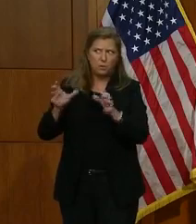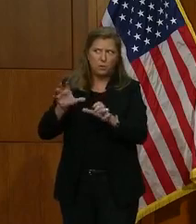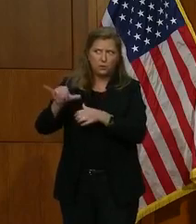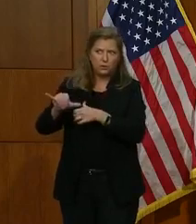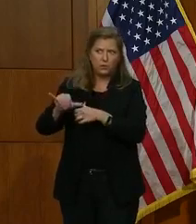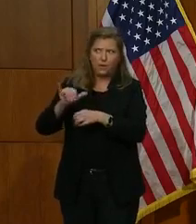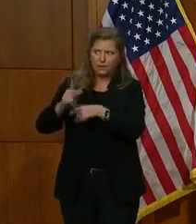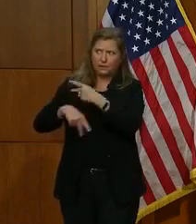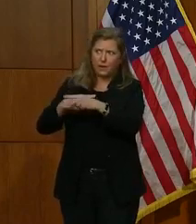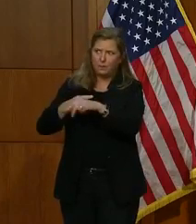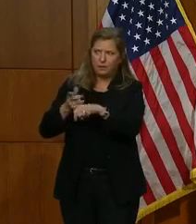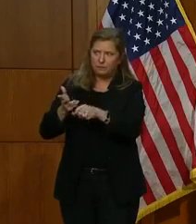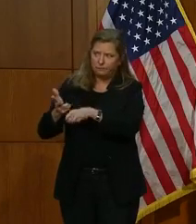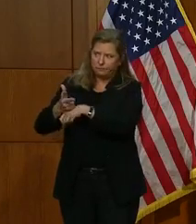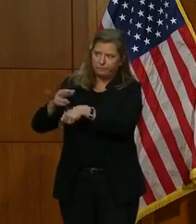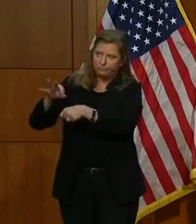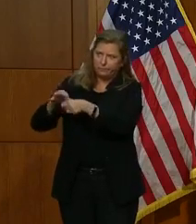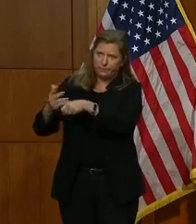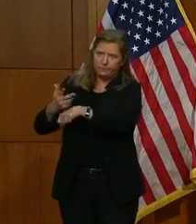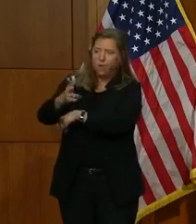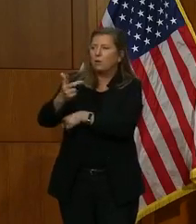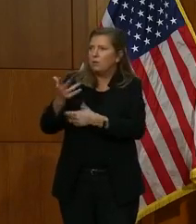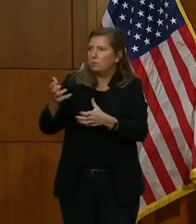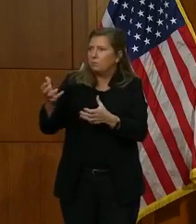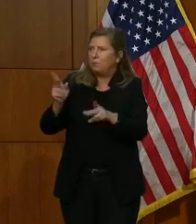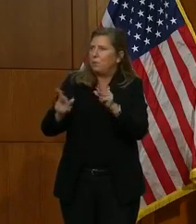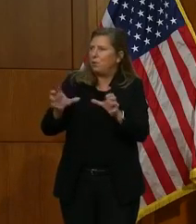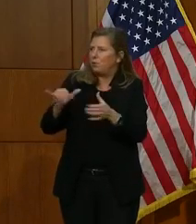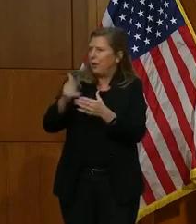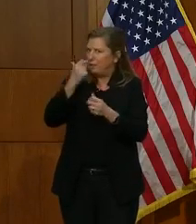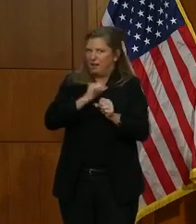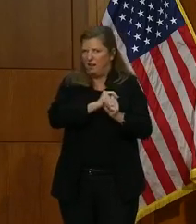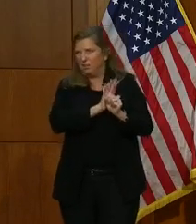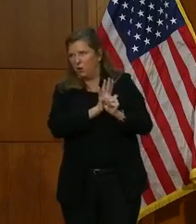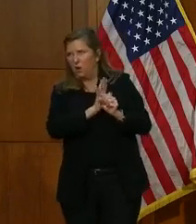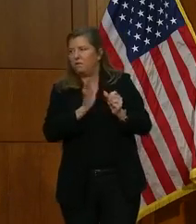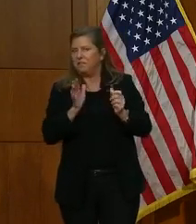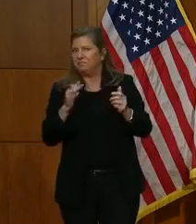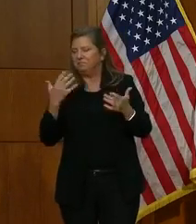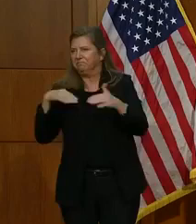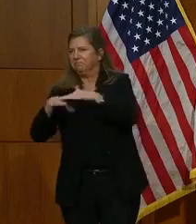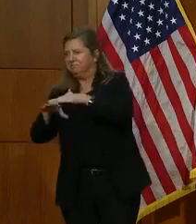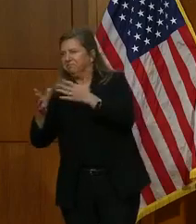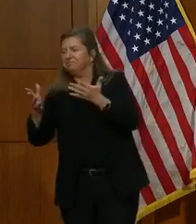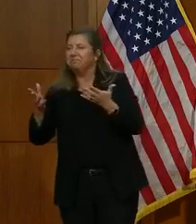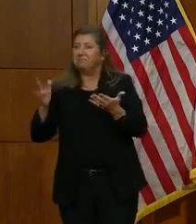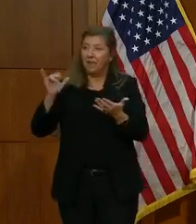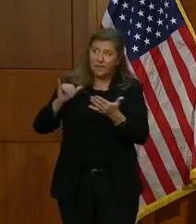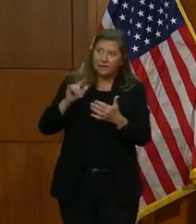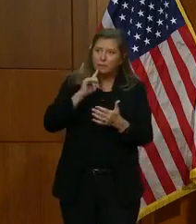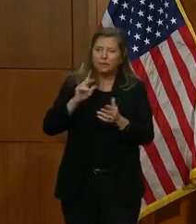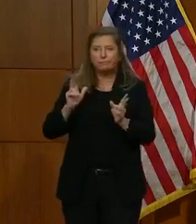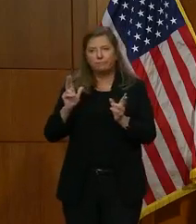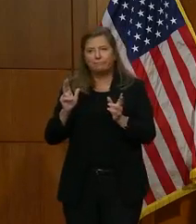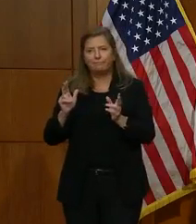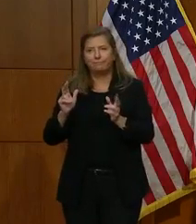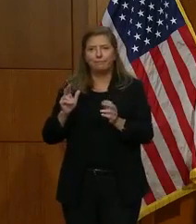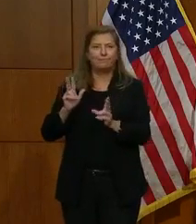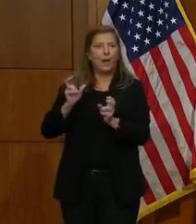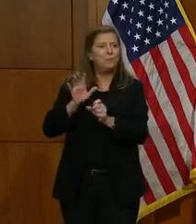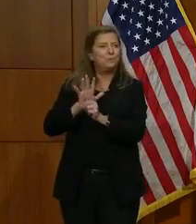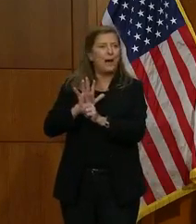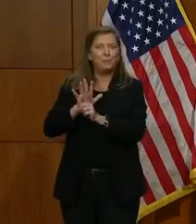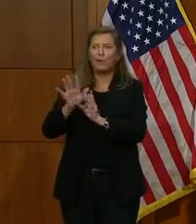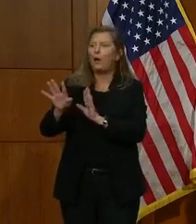kind of voting simply because of COVID, and it's been a popular but